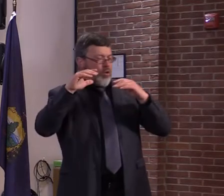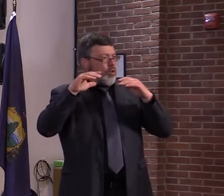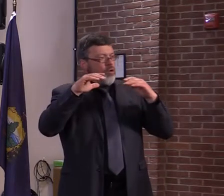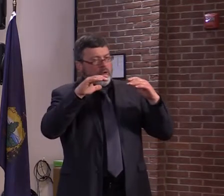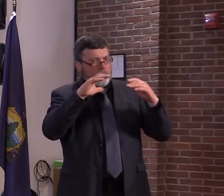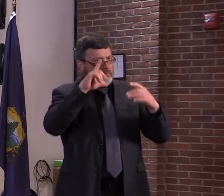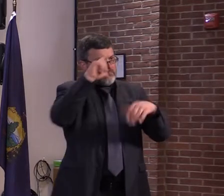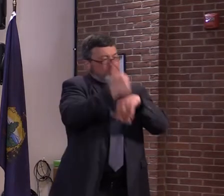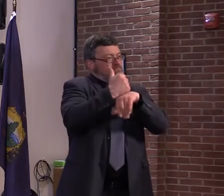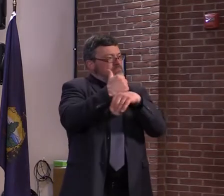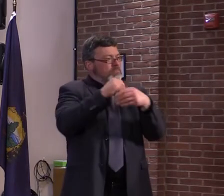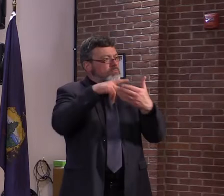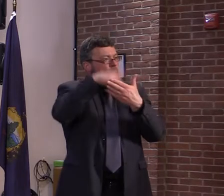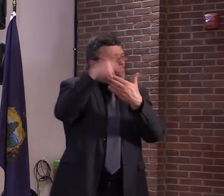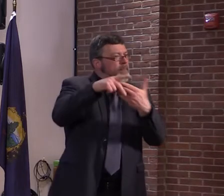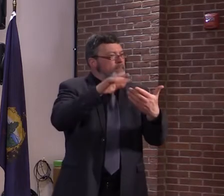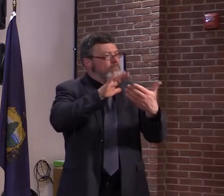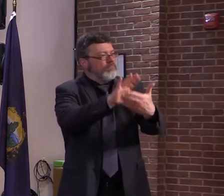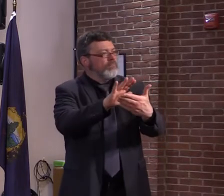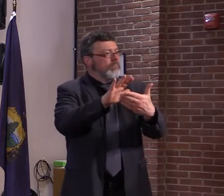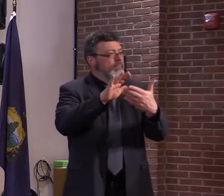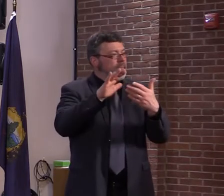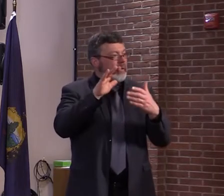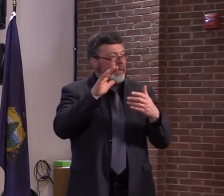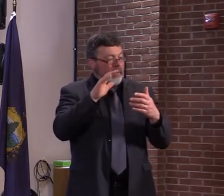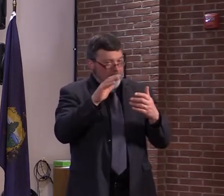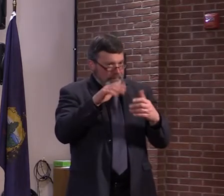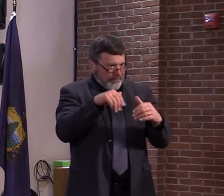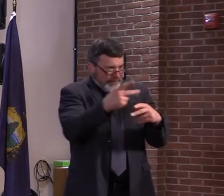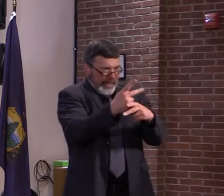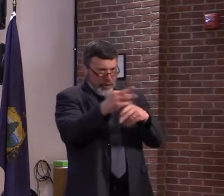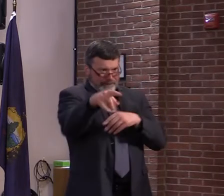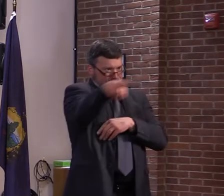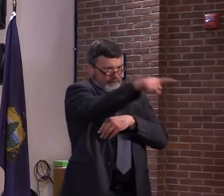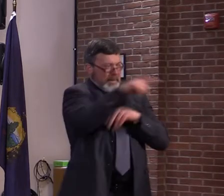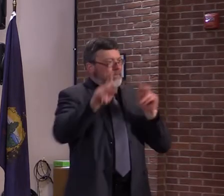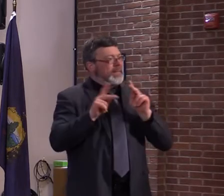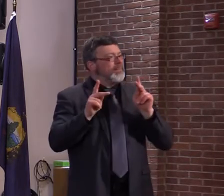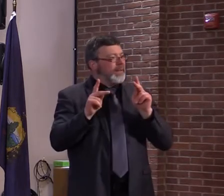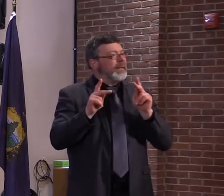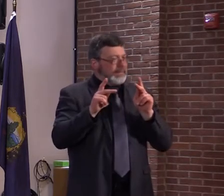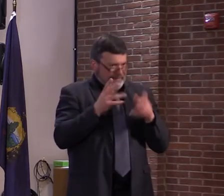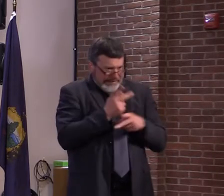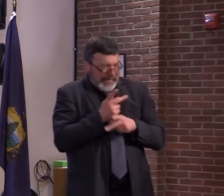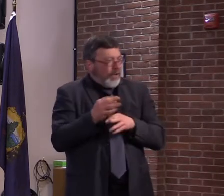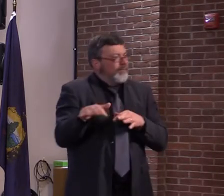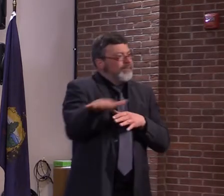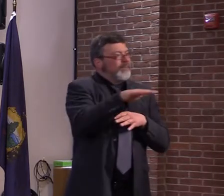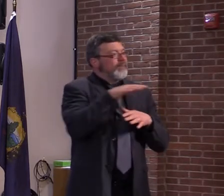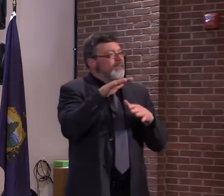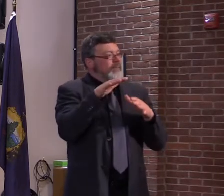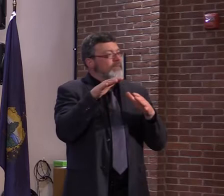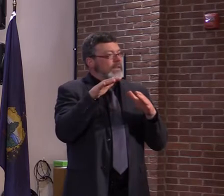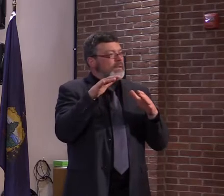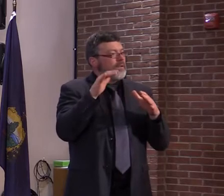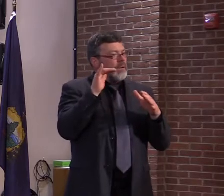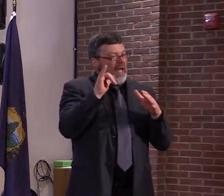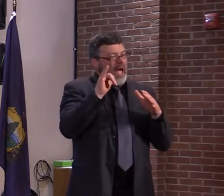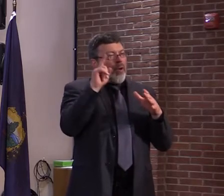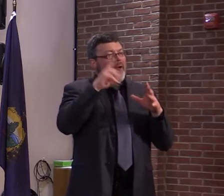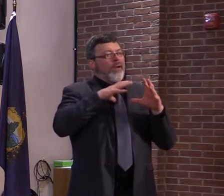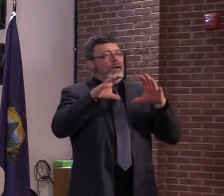government, actually, to help us keep people within treatment. So if you were at a hub, which is more